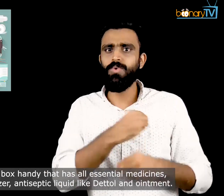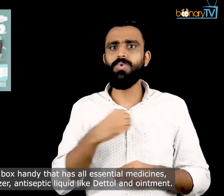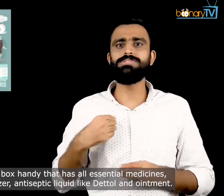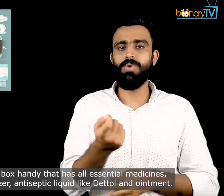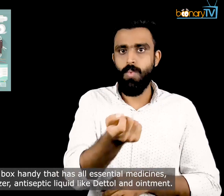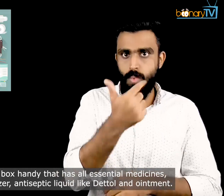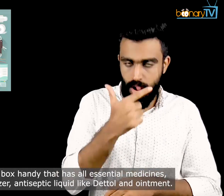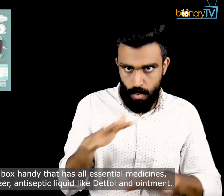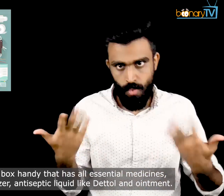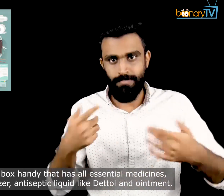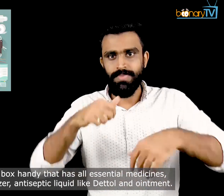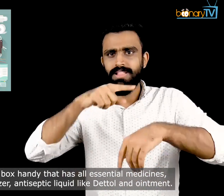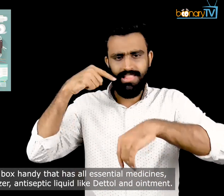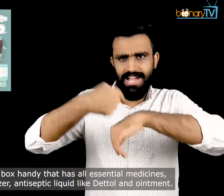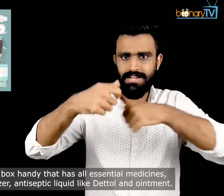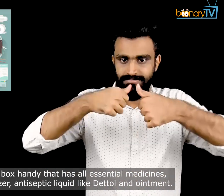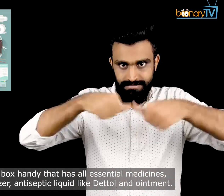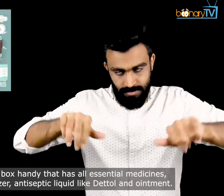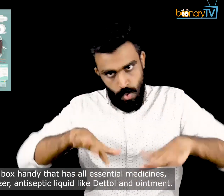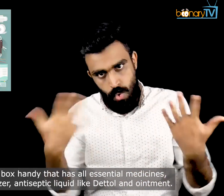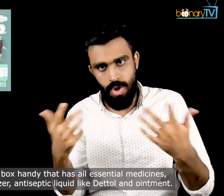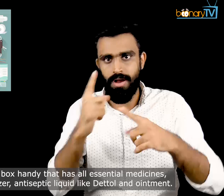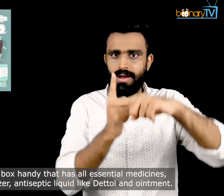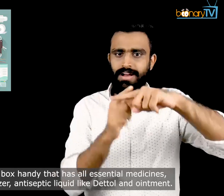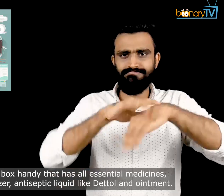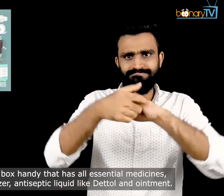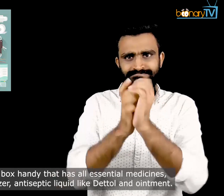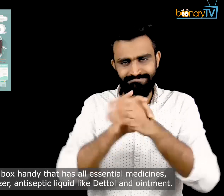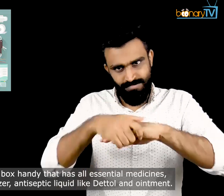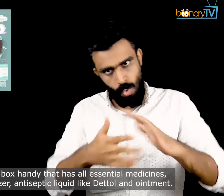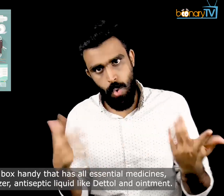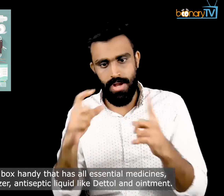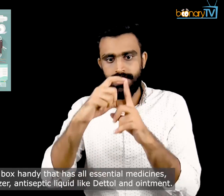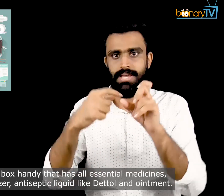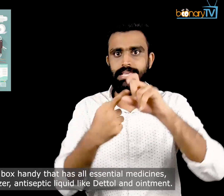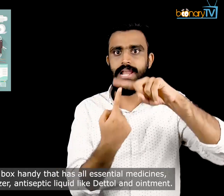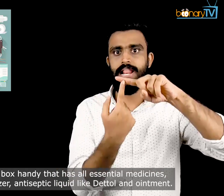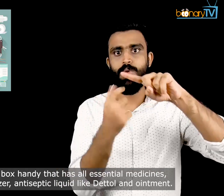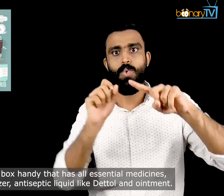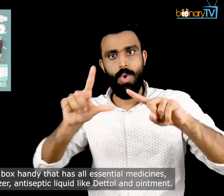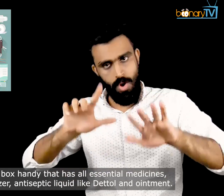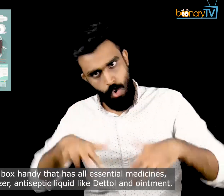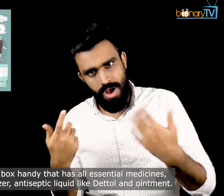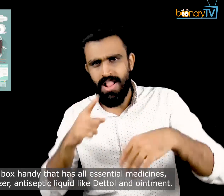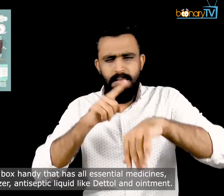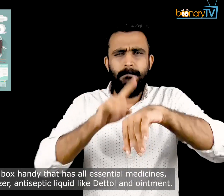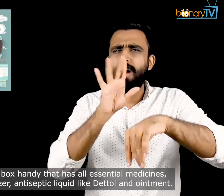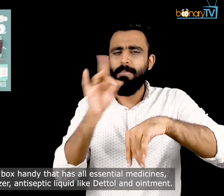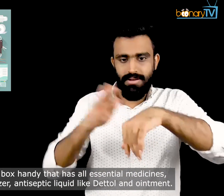first aid box handy that has all essential medicines, band-aids, sanitizers, antiseptic liquid like